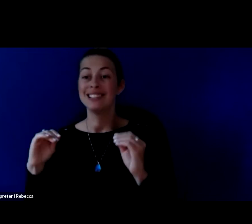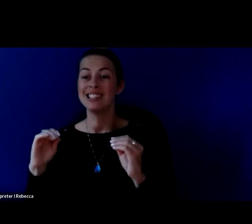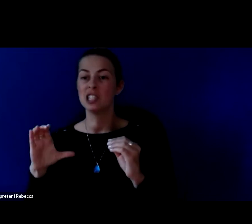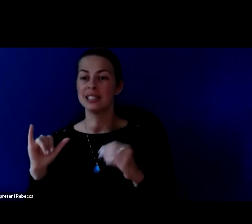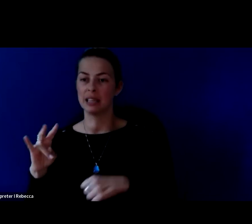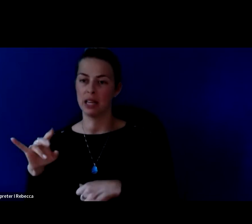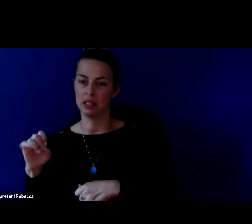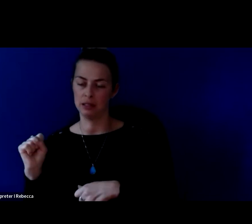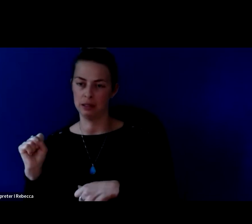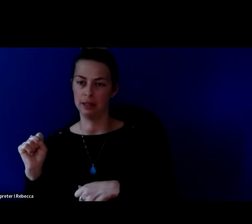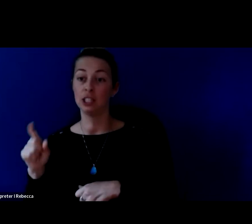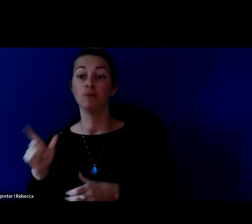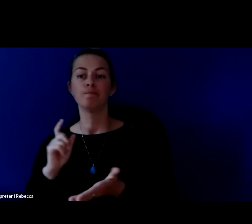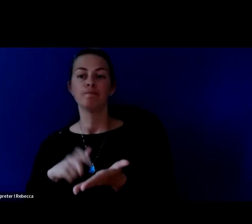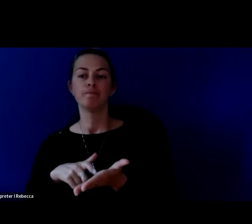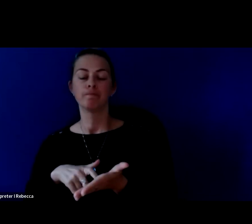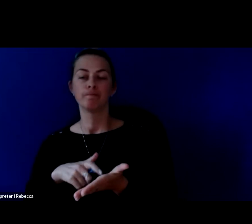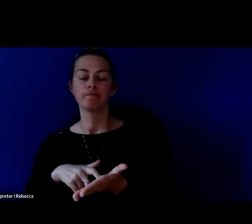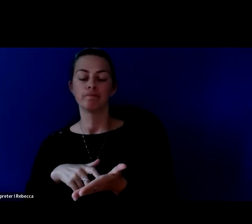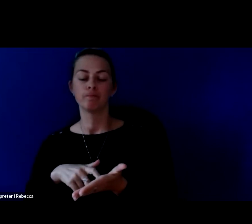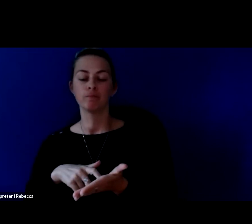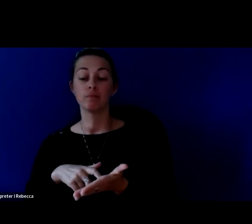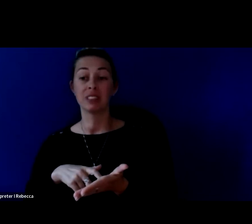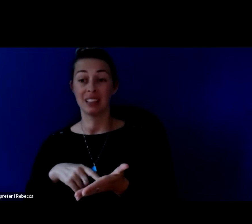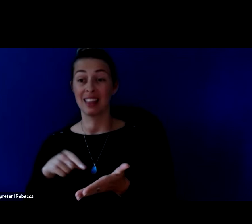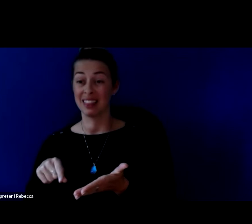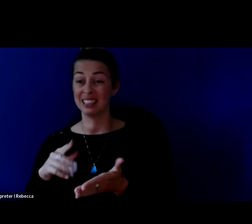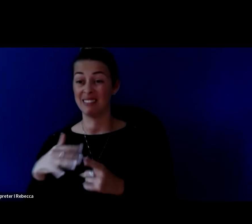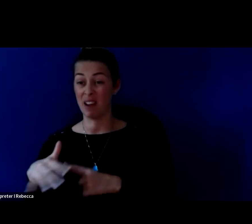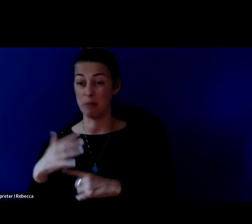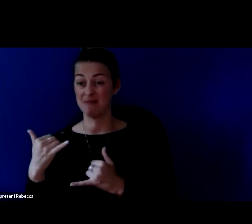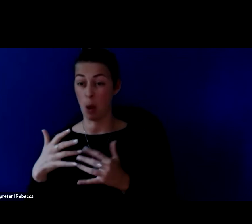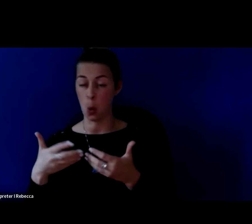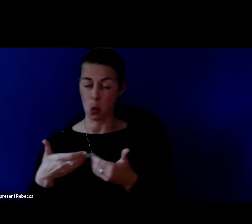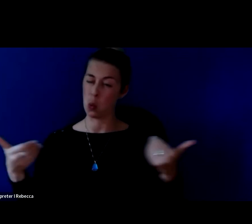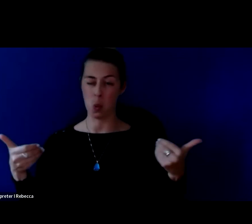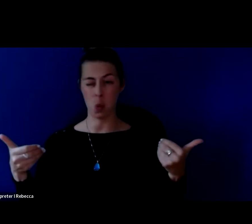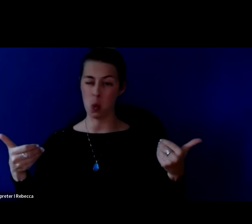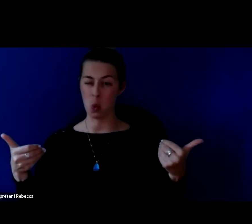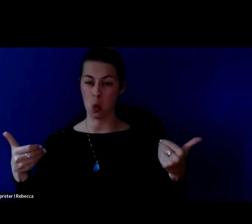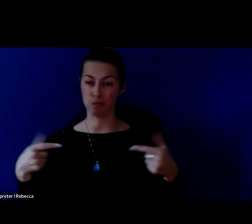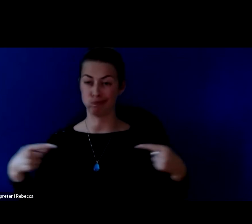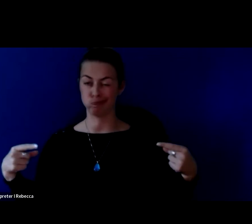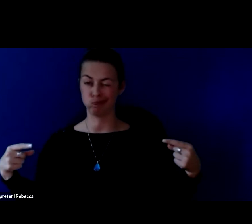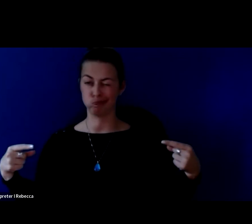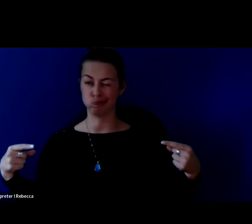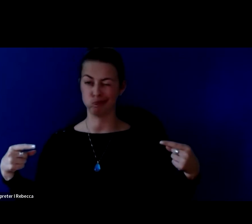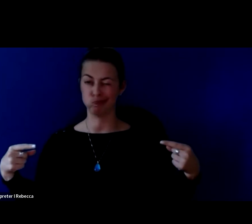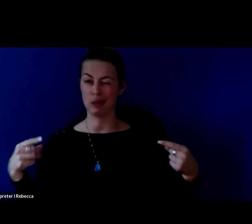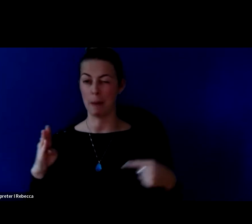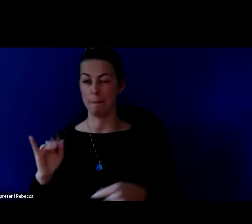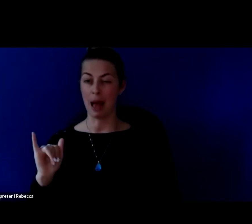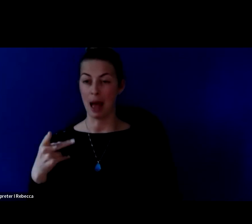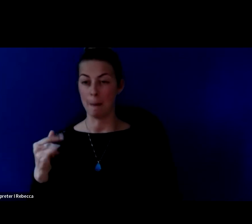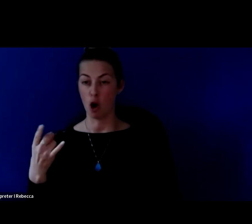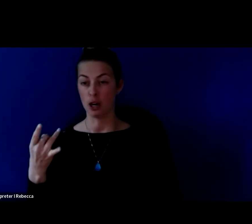other things, she's recognizing that in a hyper-polarized environment like we find ourselves, a partisan environment as